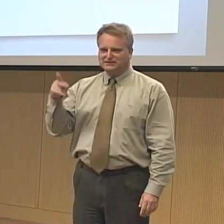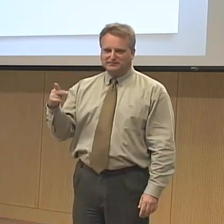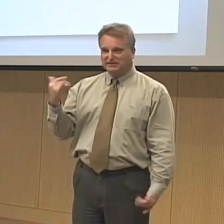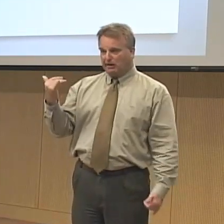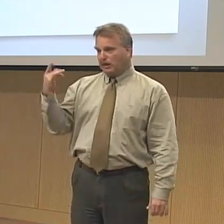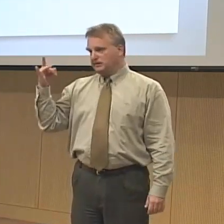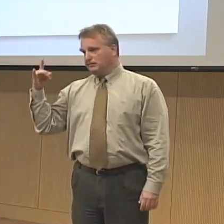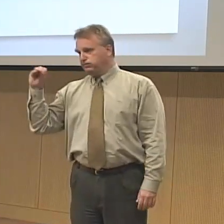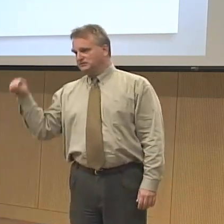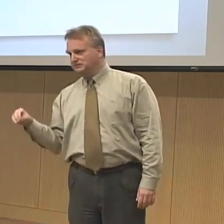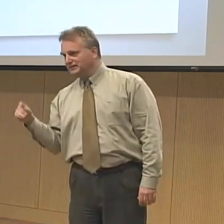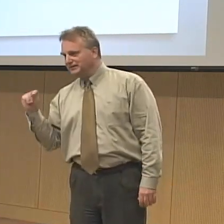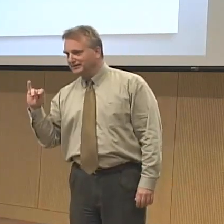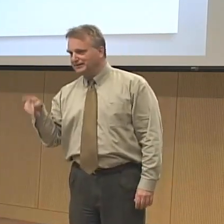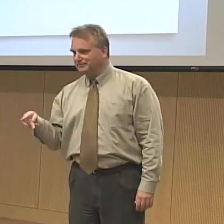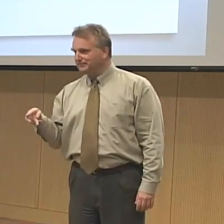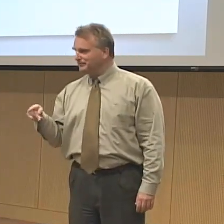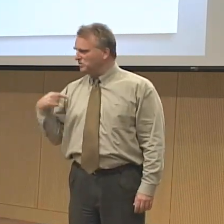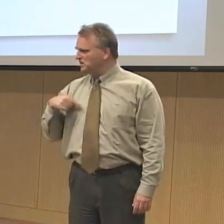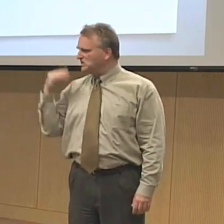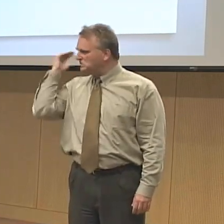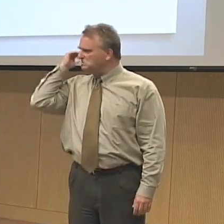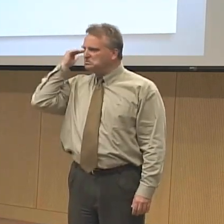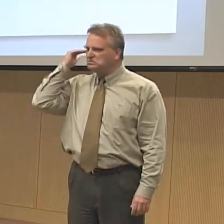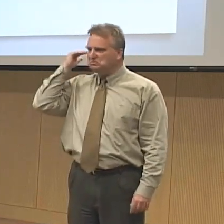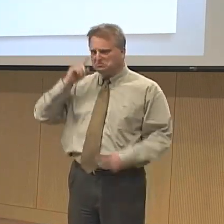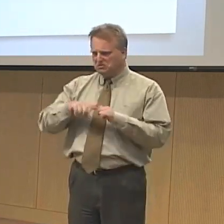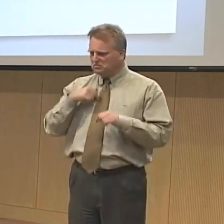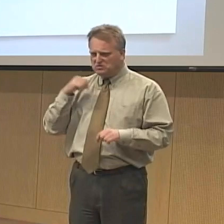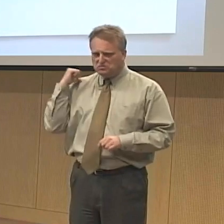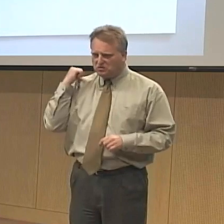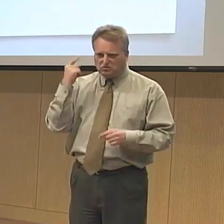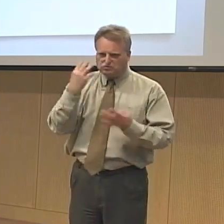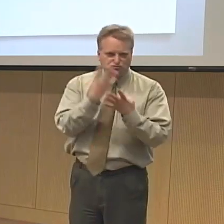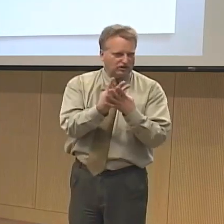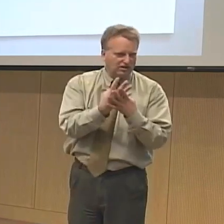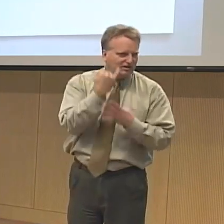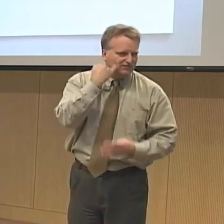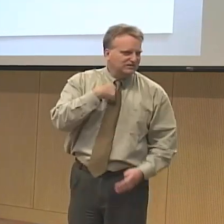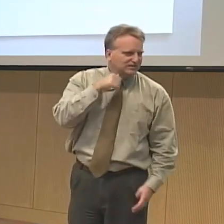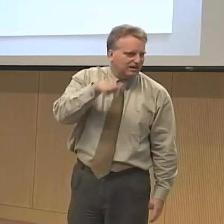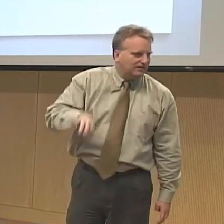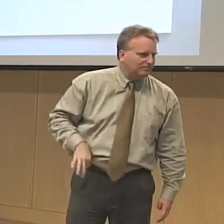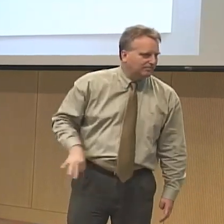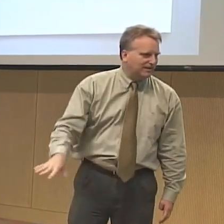15% tip. Well, now it's 18%. We know that. You won't go to jail if you don't pay the tip.